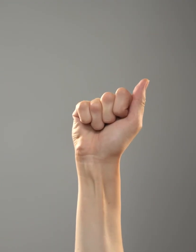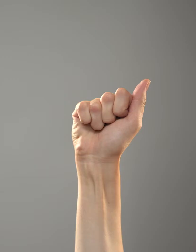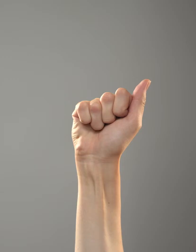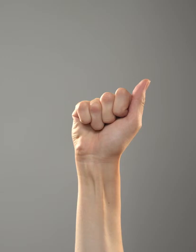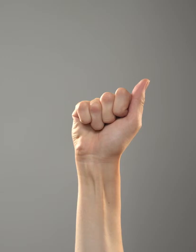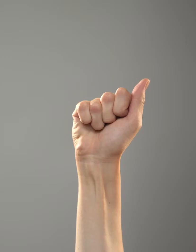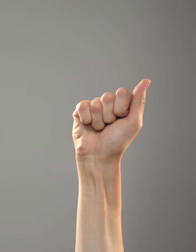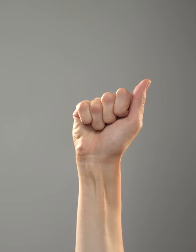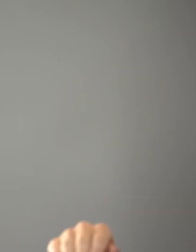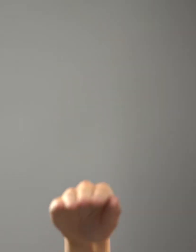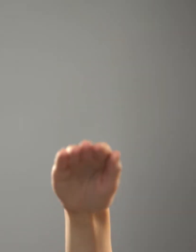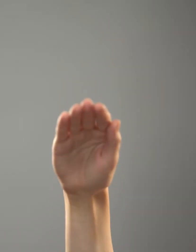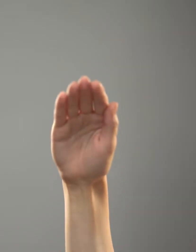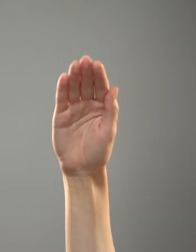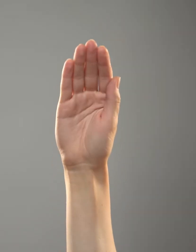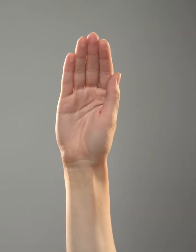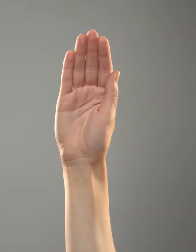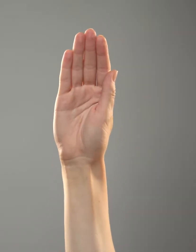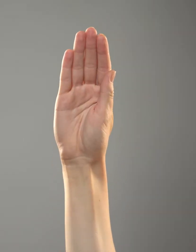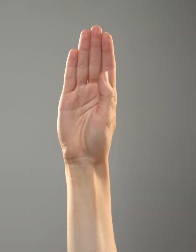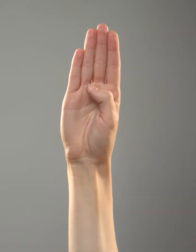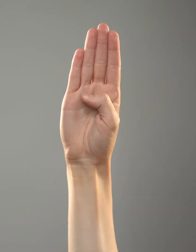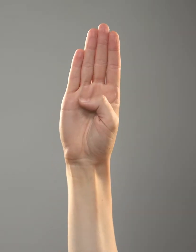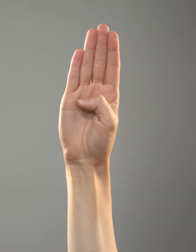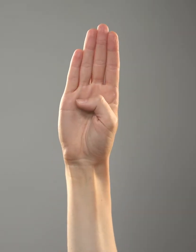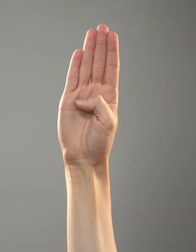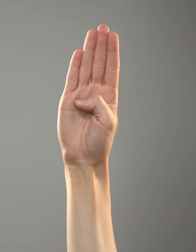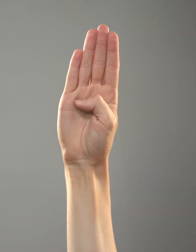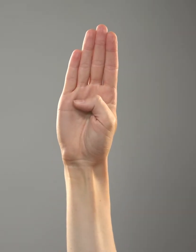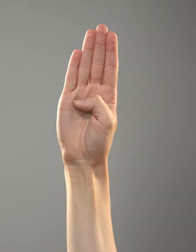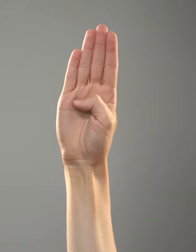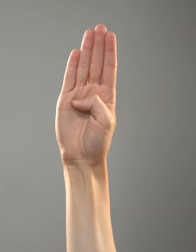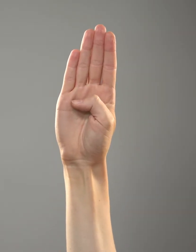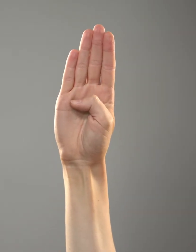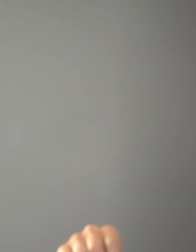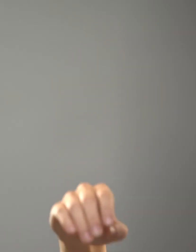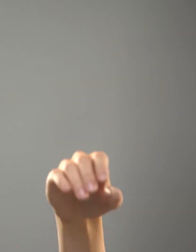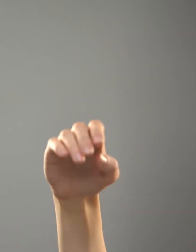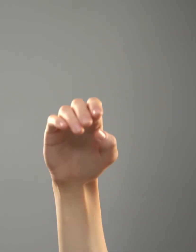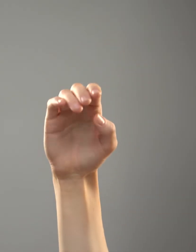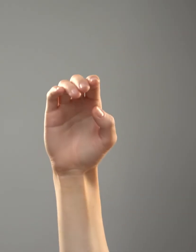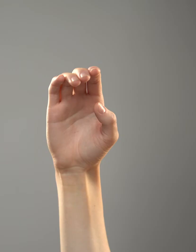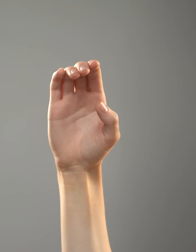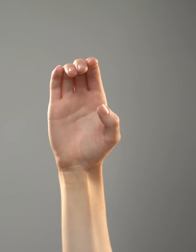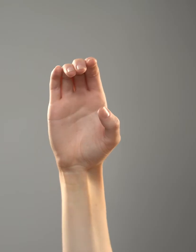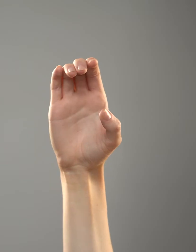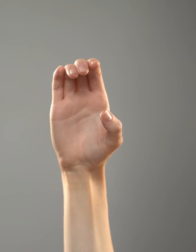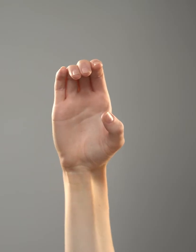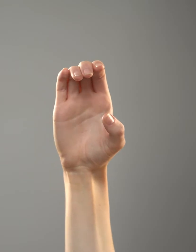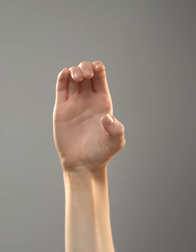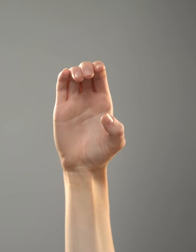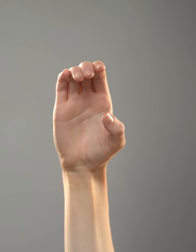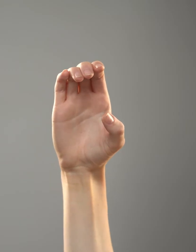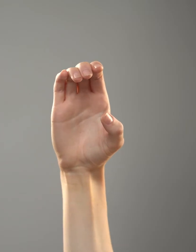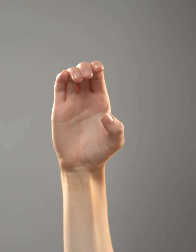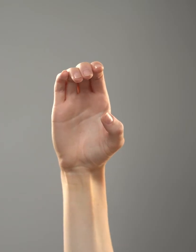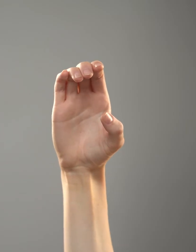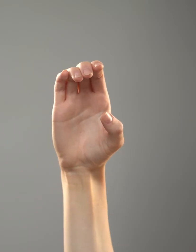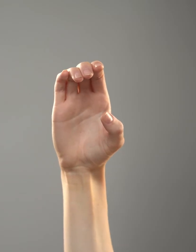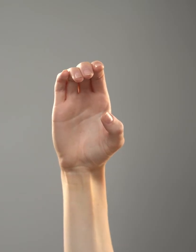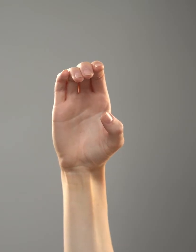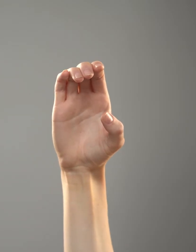A B C C